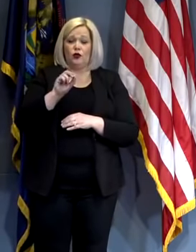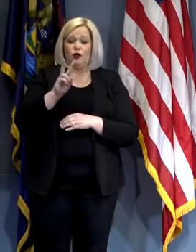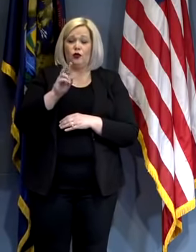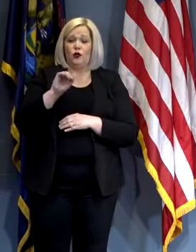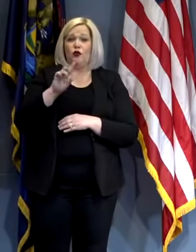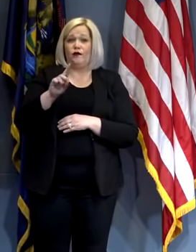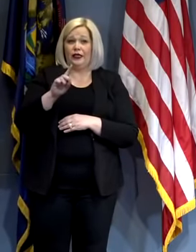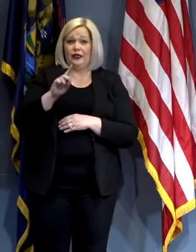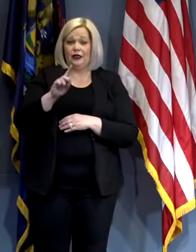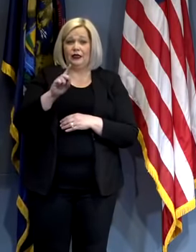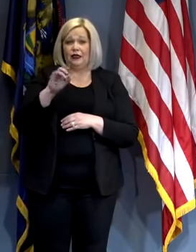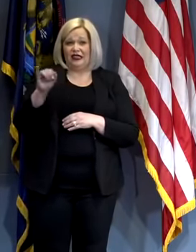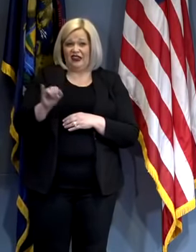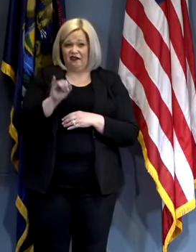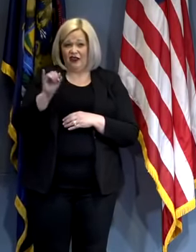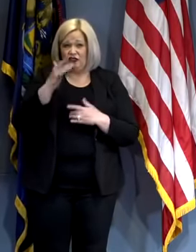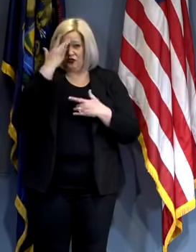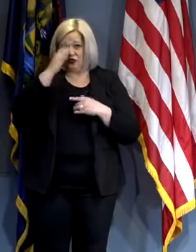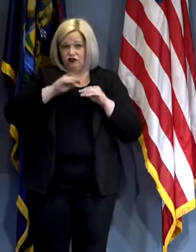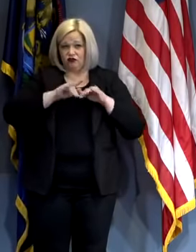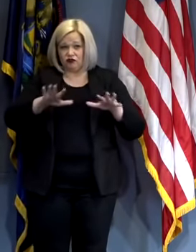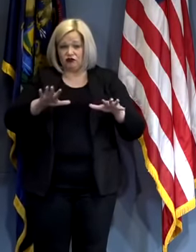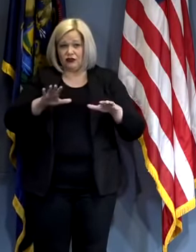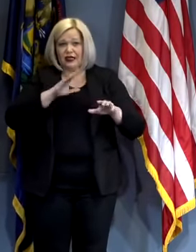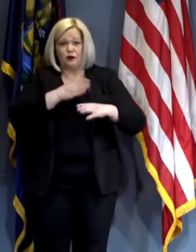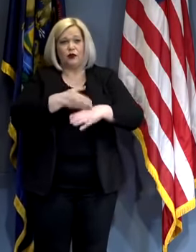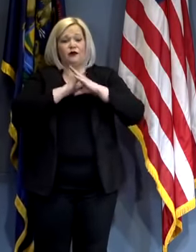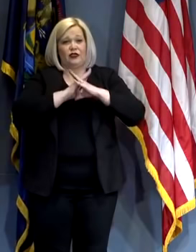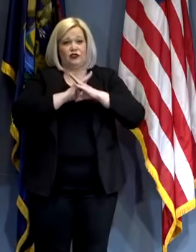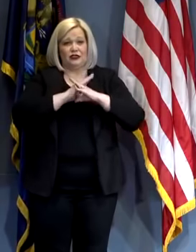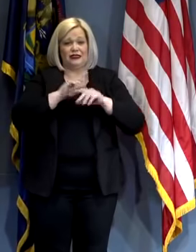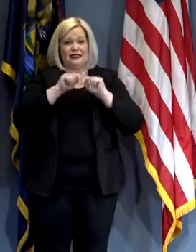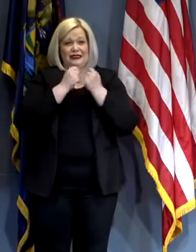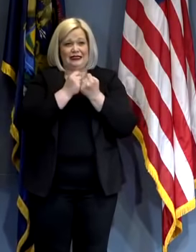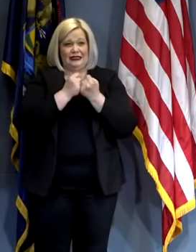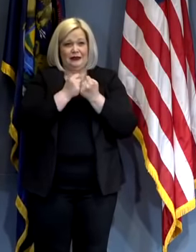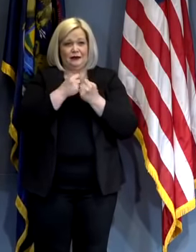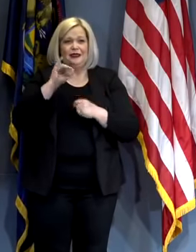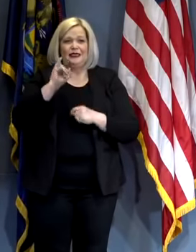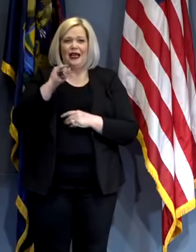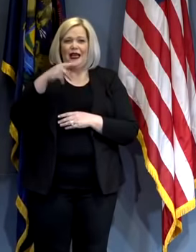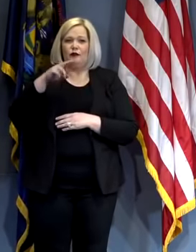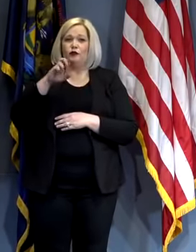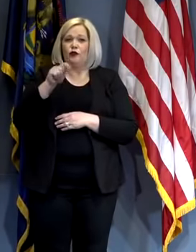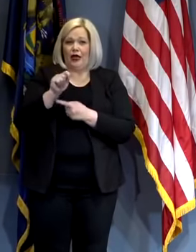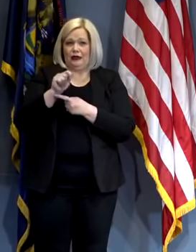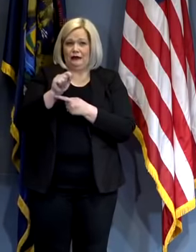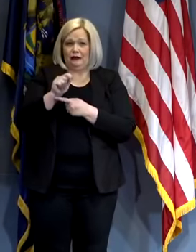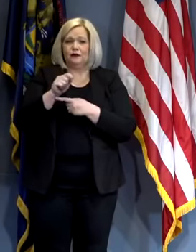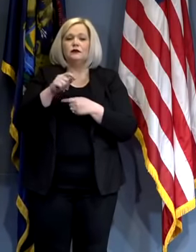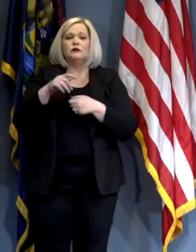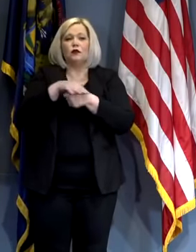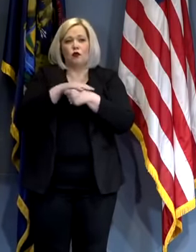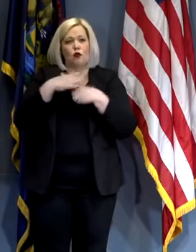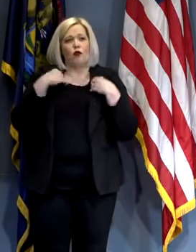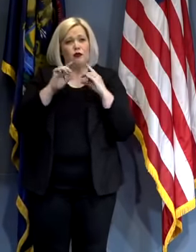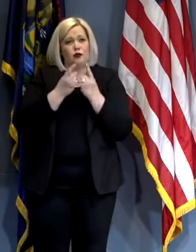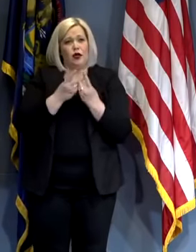Prevention Resource and Assessment Teams, IPRAT. These teams will include local health department